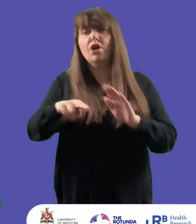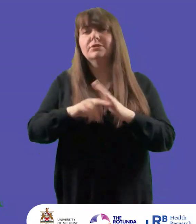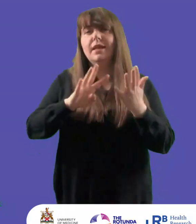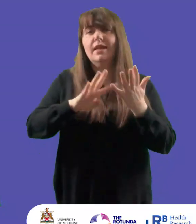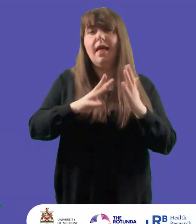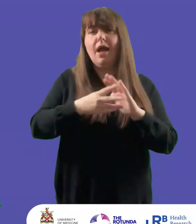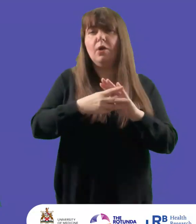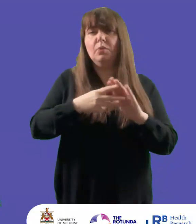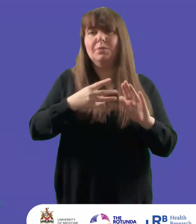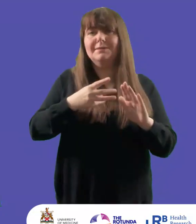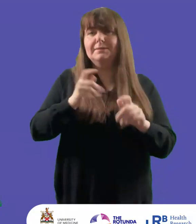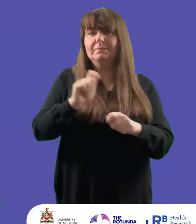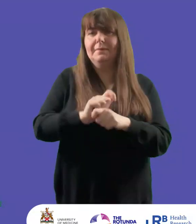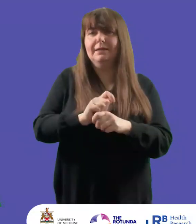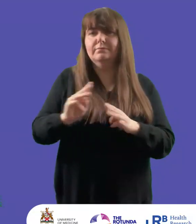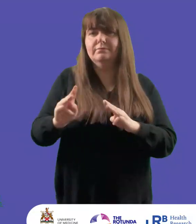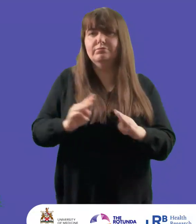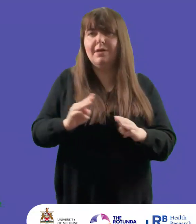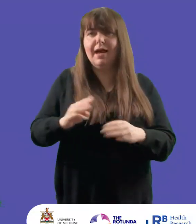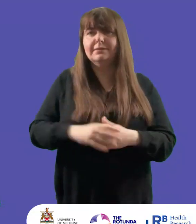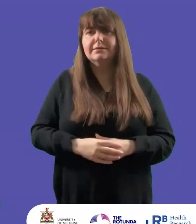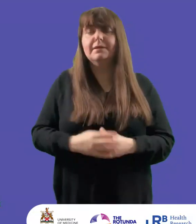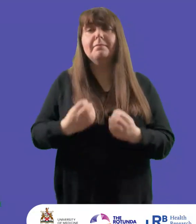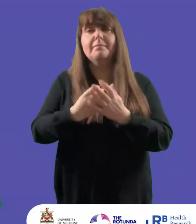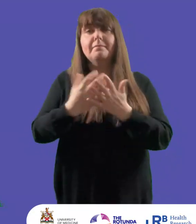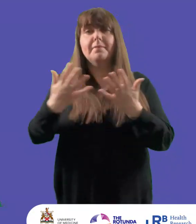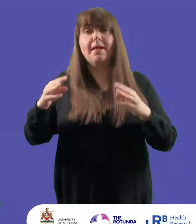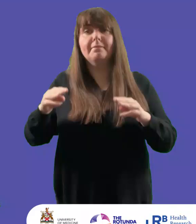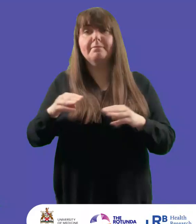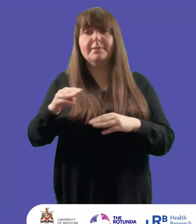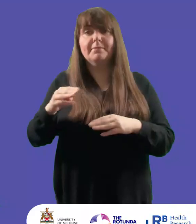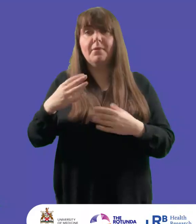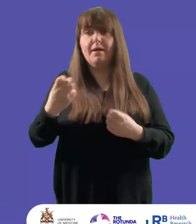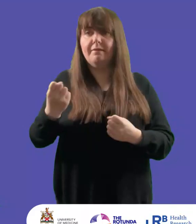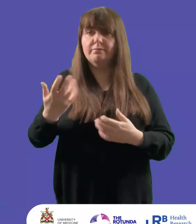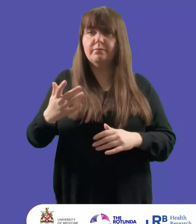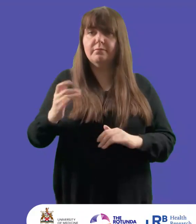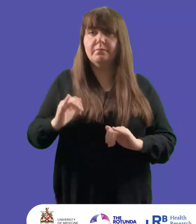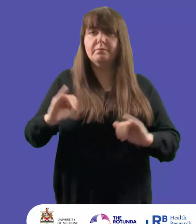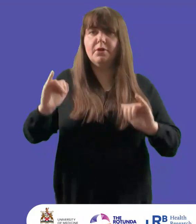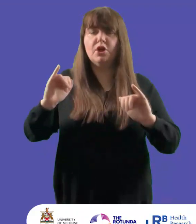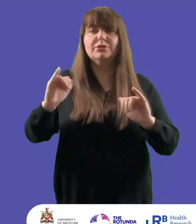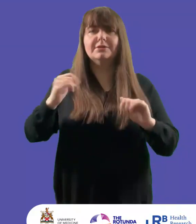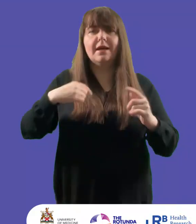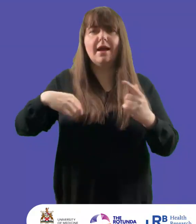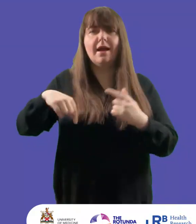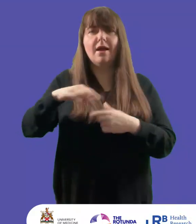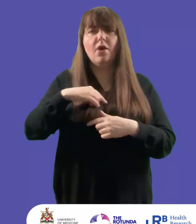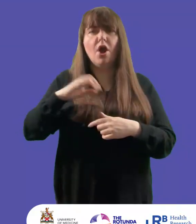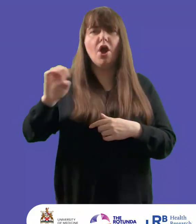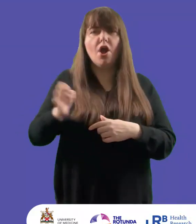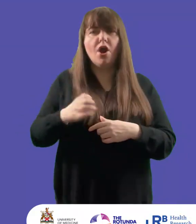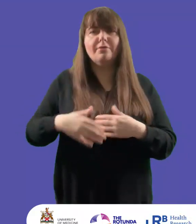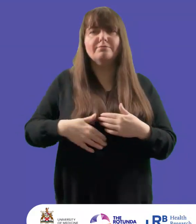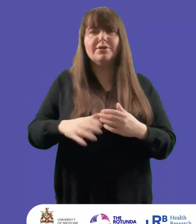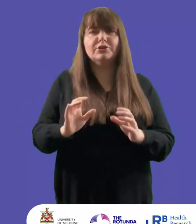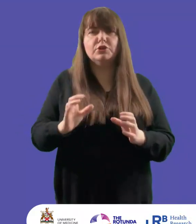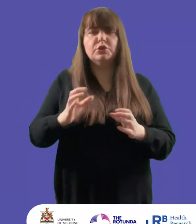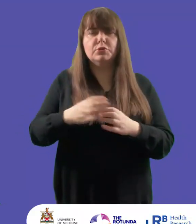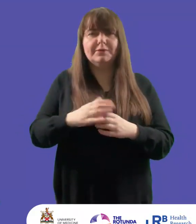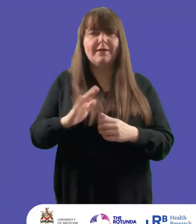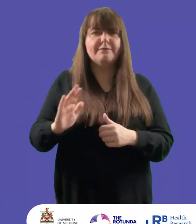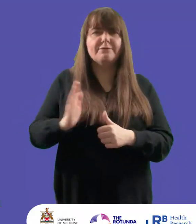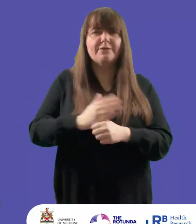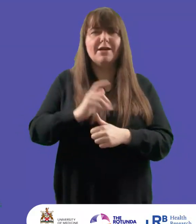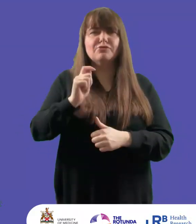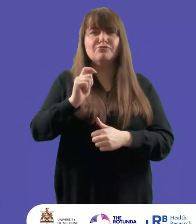under 9 weeks, it is best practice, and many people will have had in the emergency unit, in our early pregnancy unit, or even at